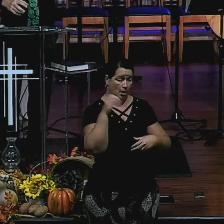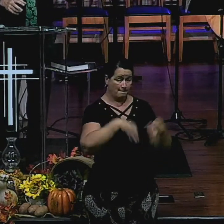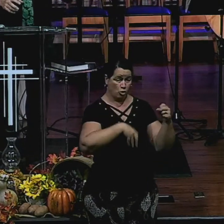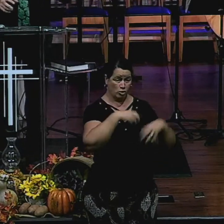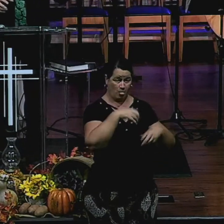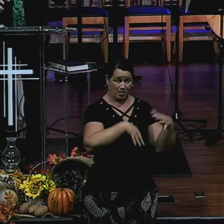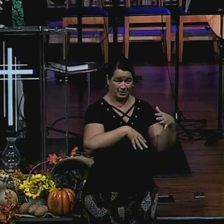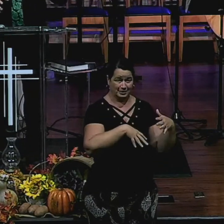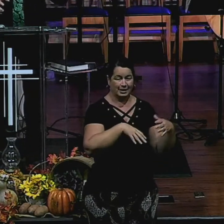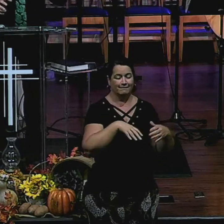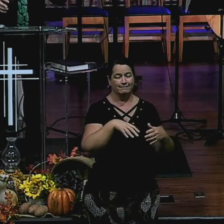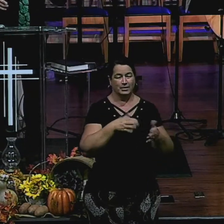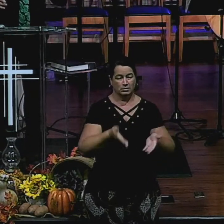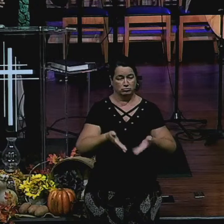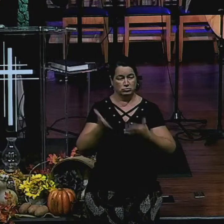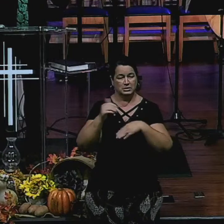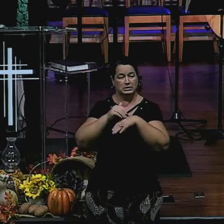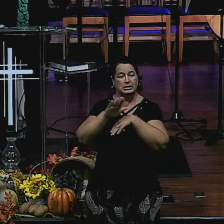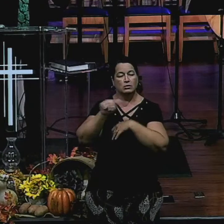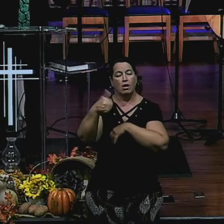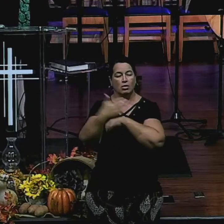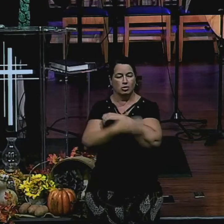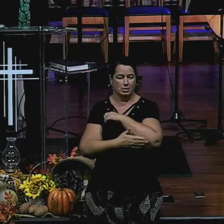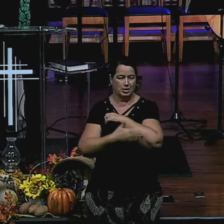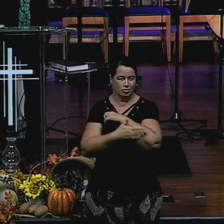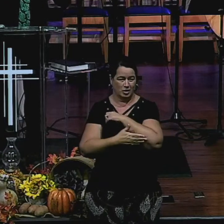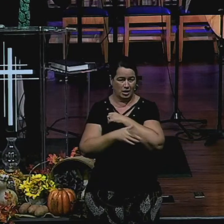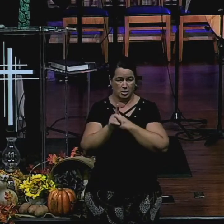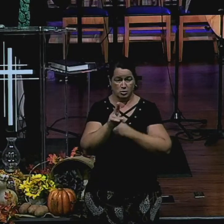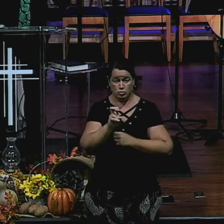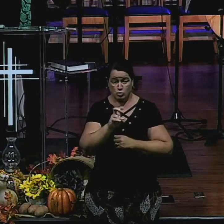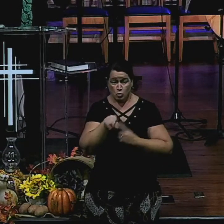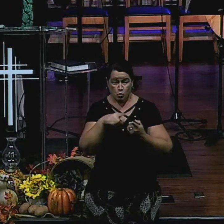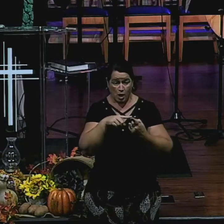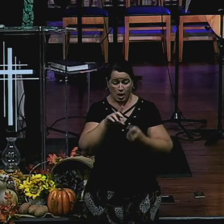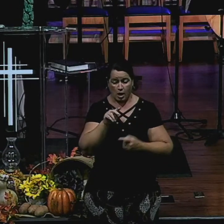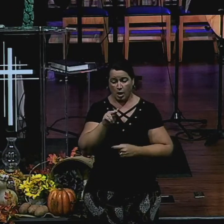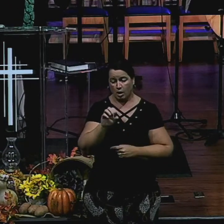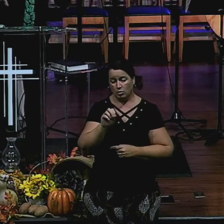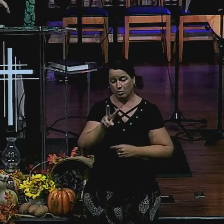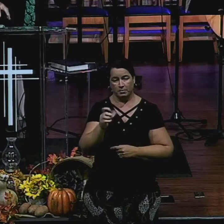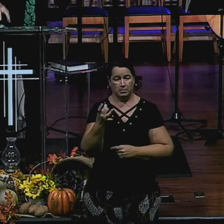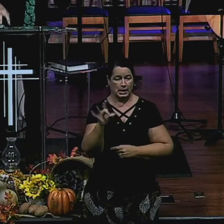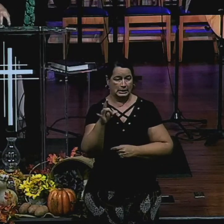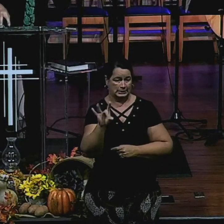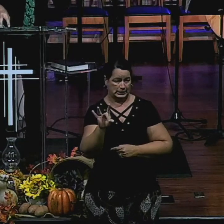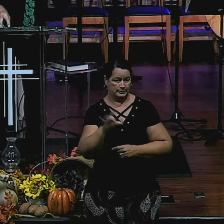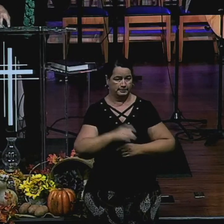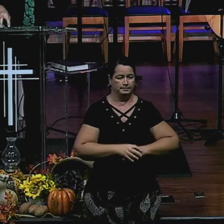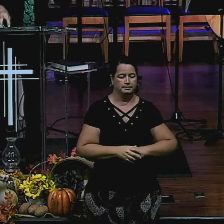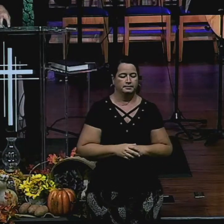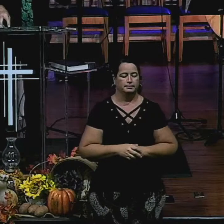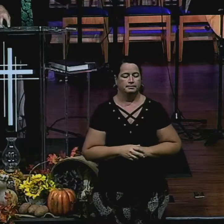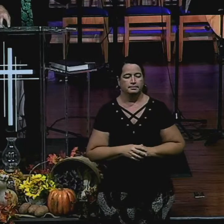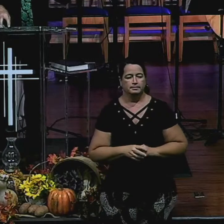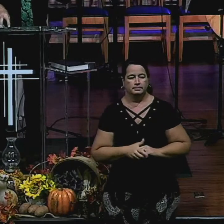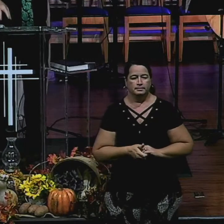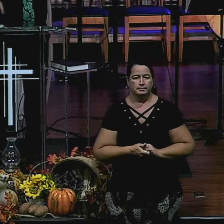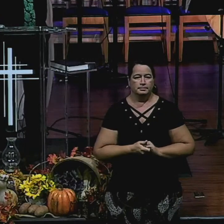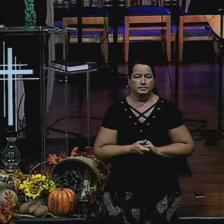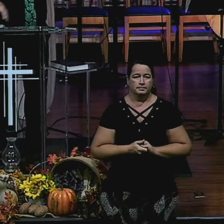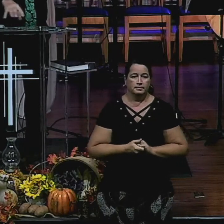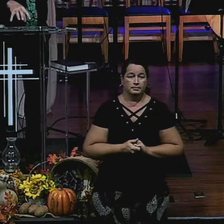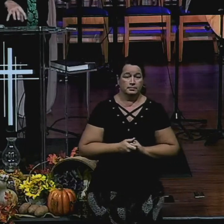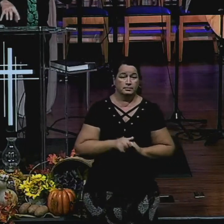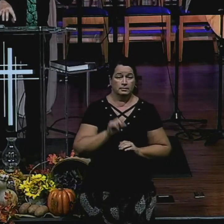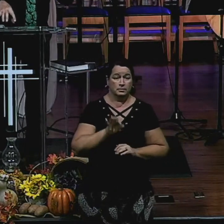by November 18th. And you can read about that with that. And if you are a wife of a deployed, if your